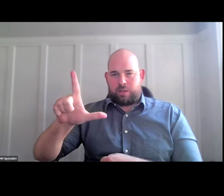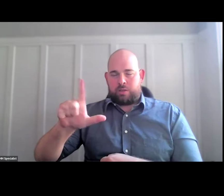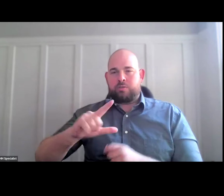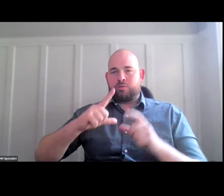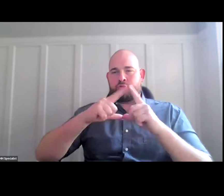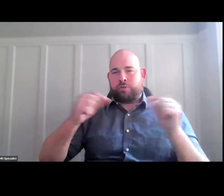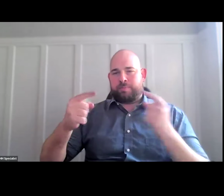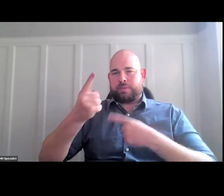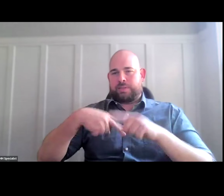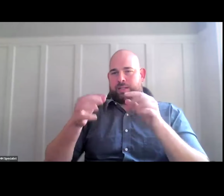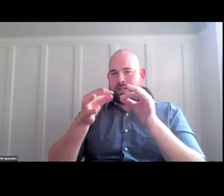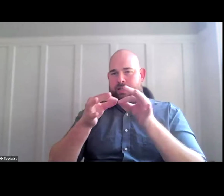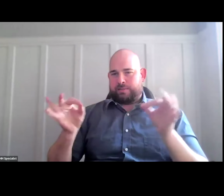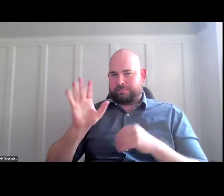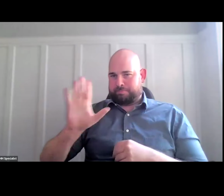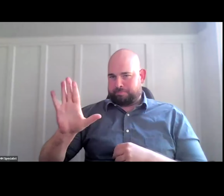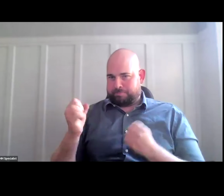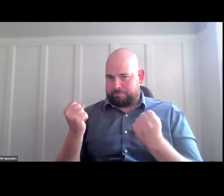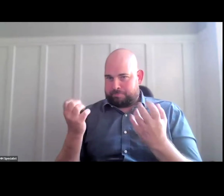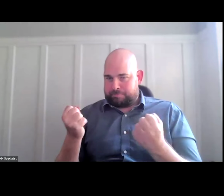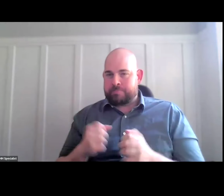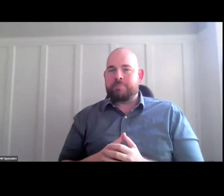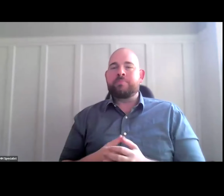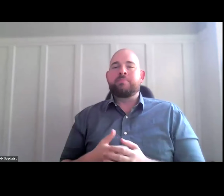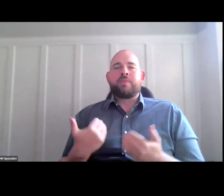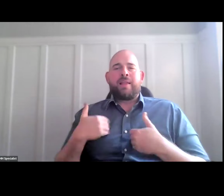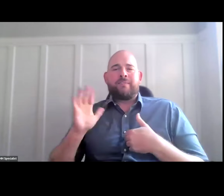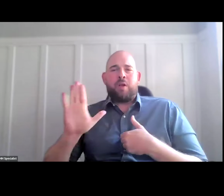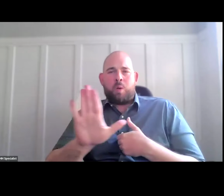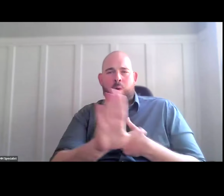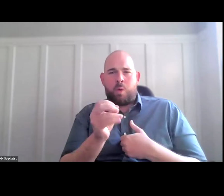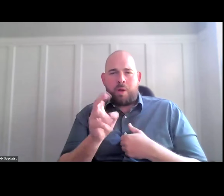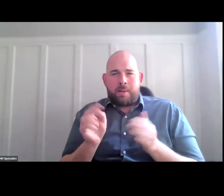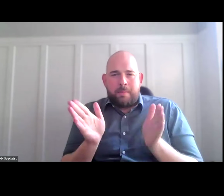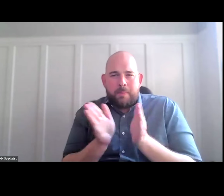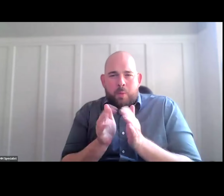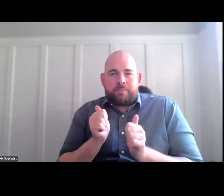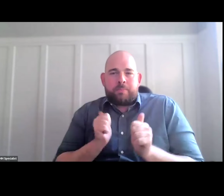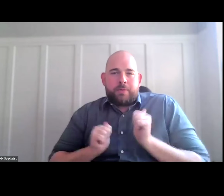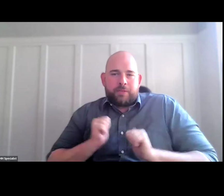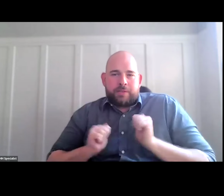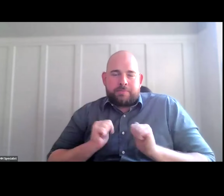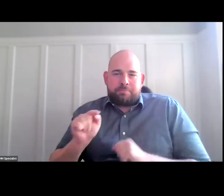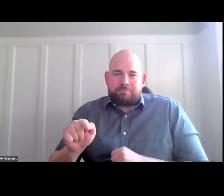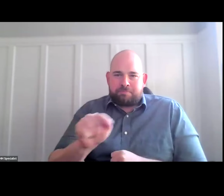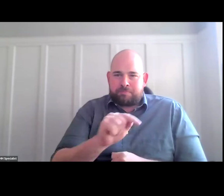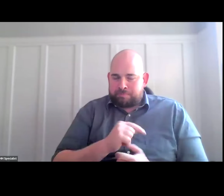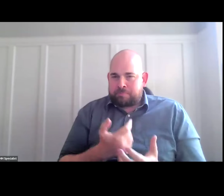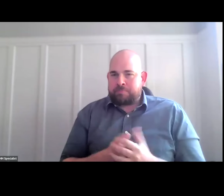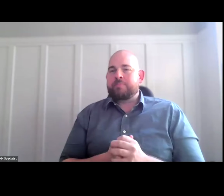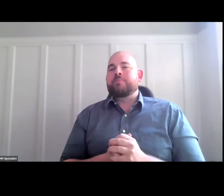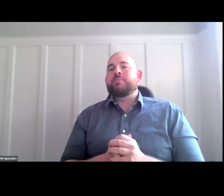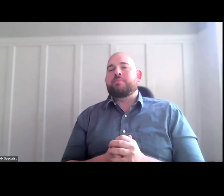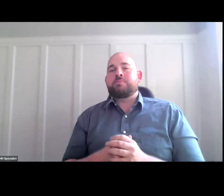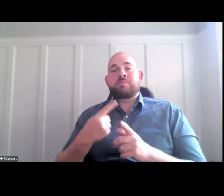might be storytelling. Of course, they're not doing that in American Sign Language. They're doing that in Japanese Sign Language. They